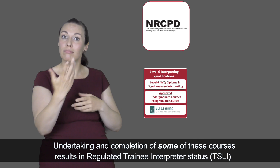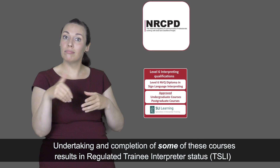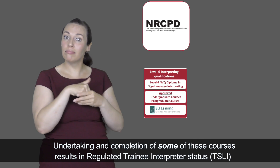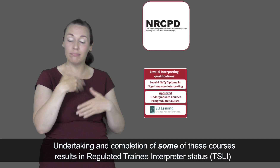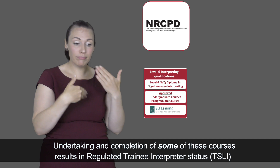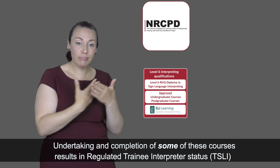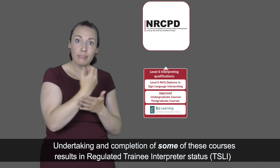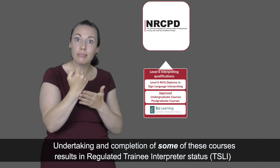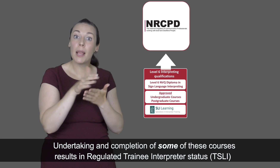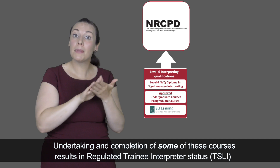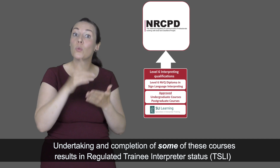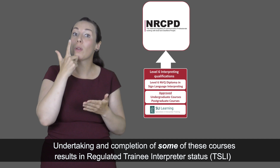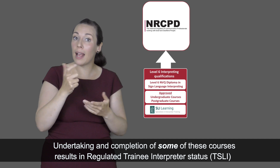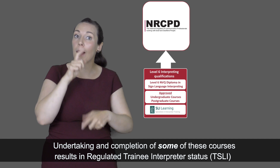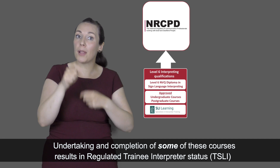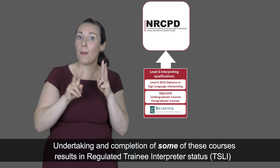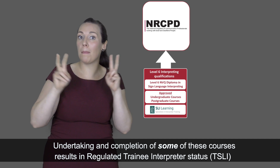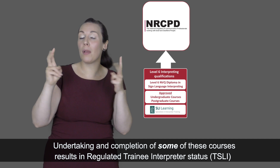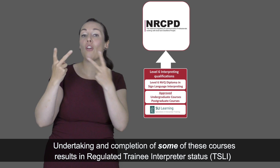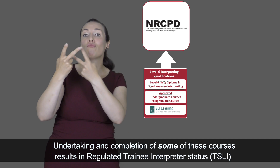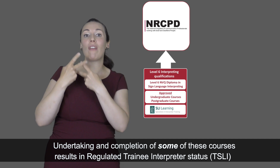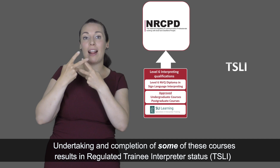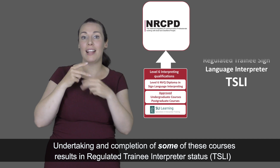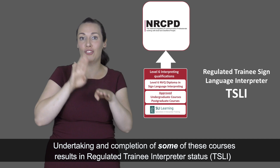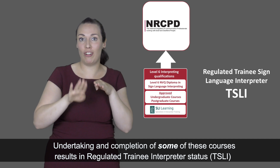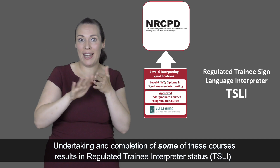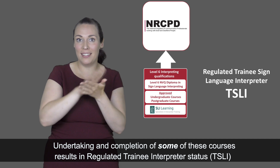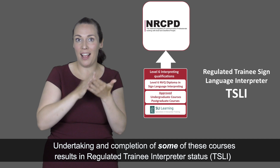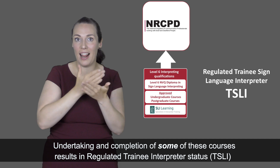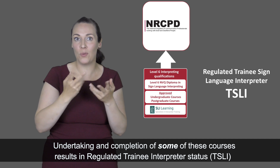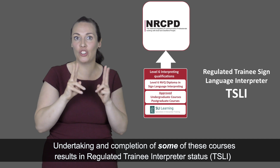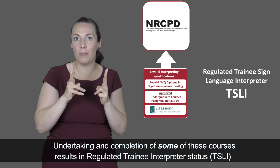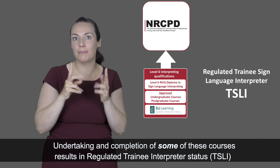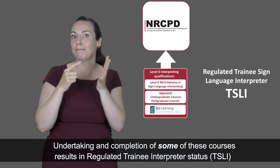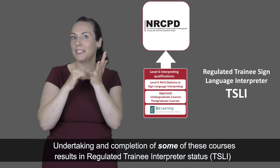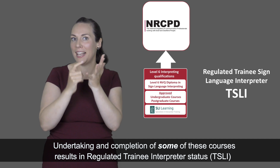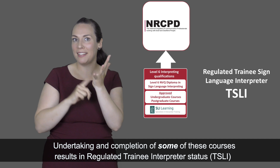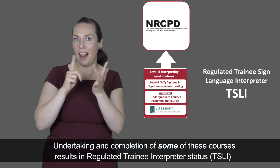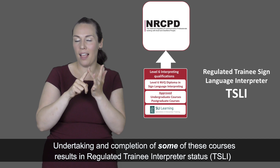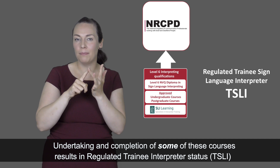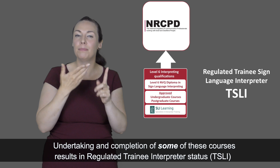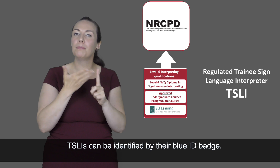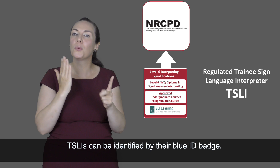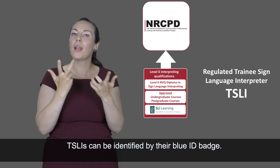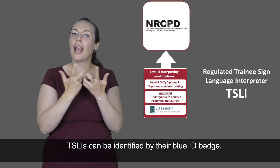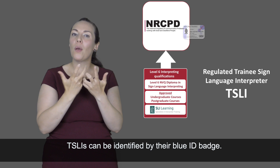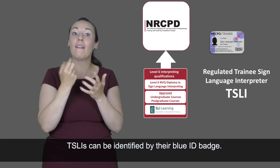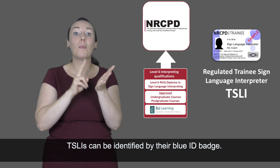Undertaking and completion of some of these courses results in Regulated Trainee Interpreter status, TSLI. TSLIs